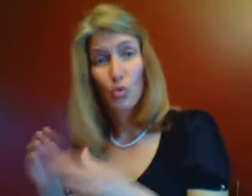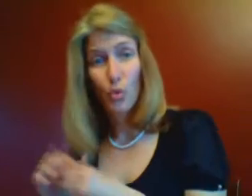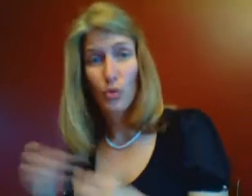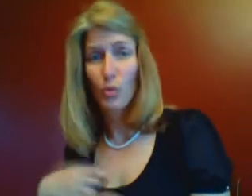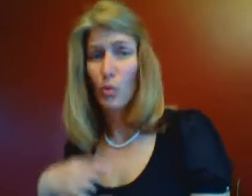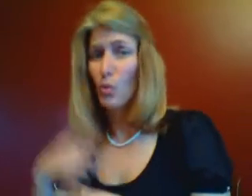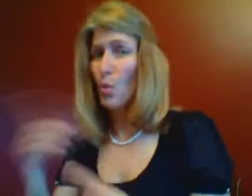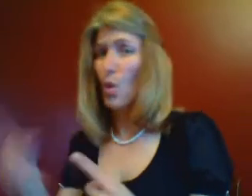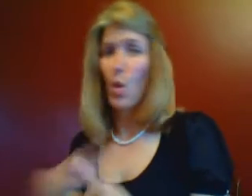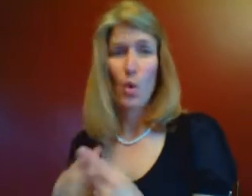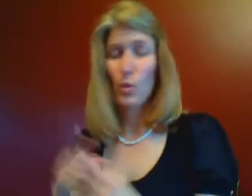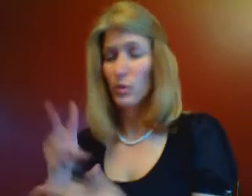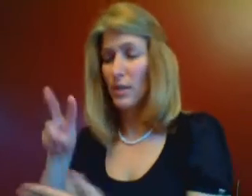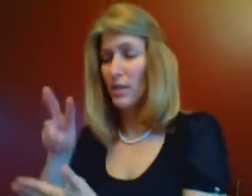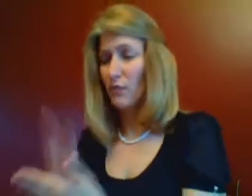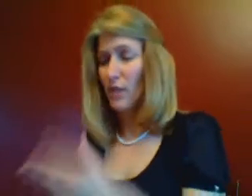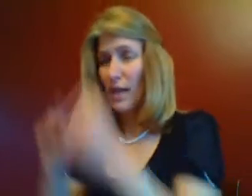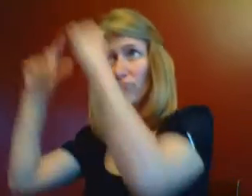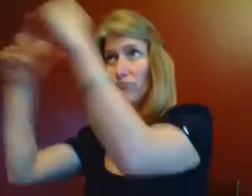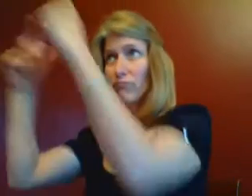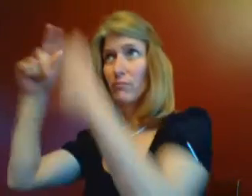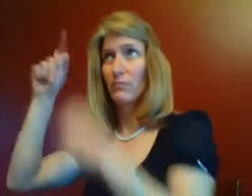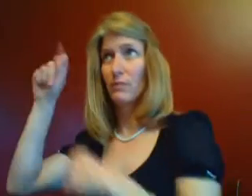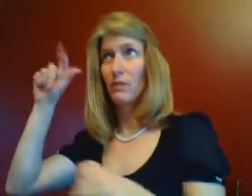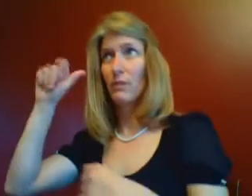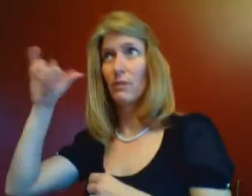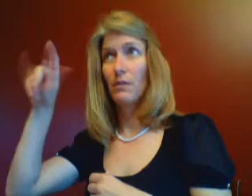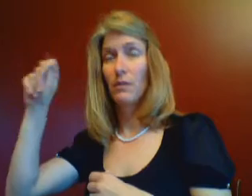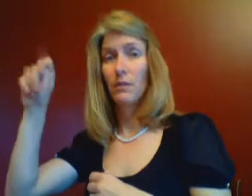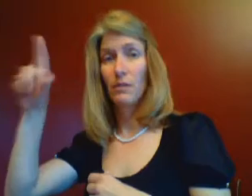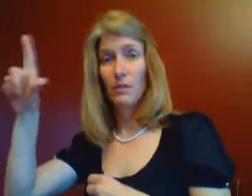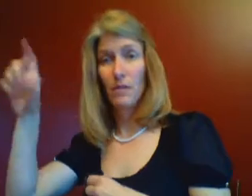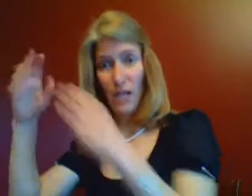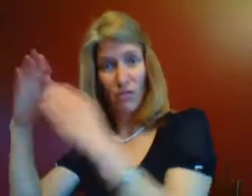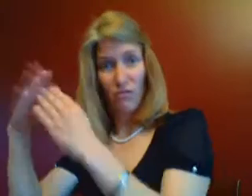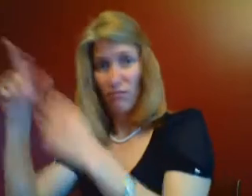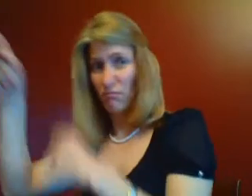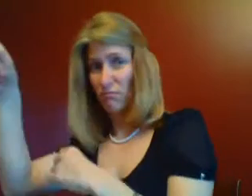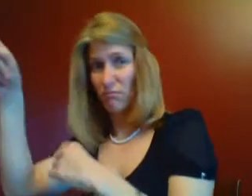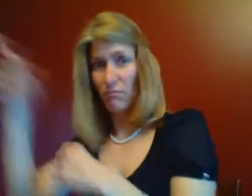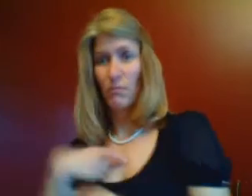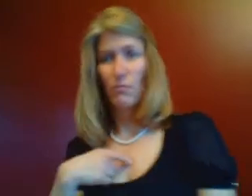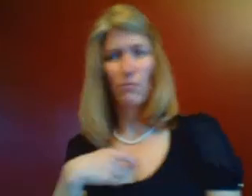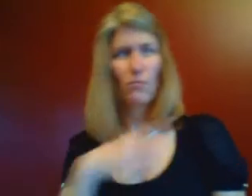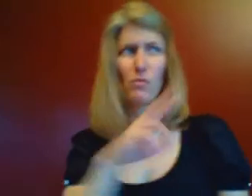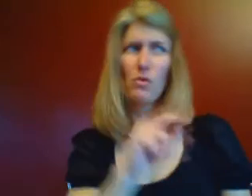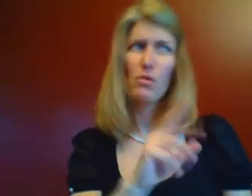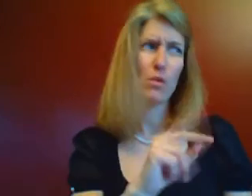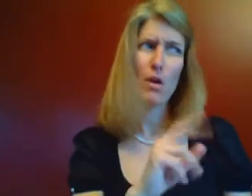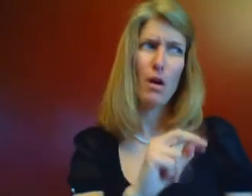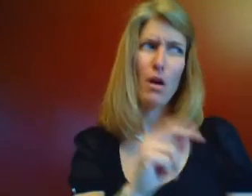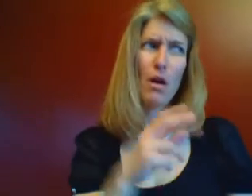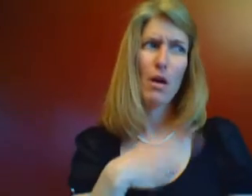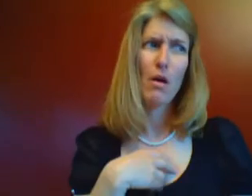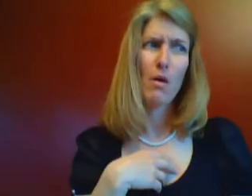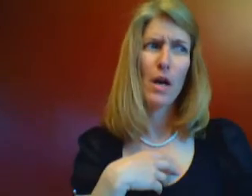title. No, I read the title, Rapunzel, but then I said, once upon a time, there was a girl with long hair. But you